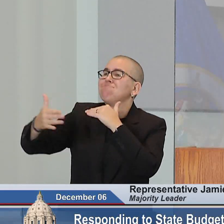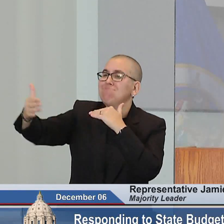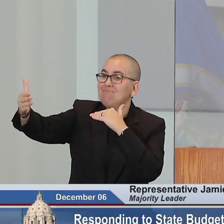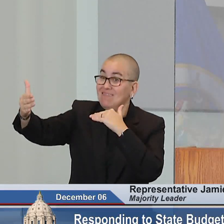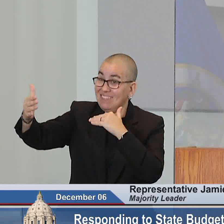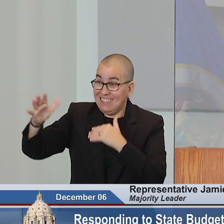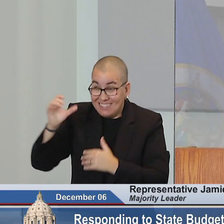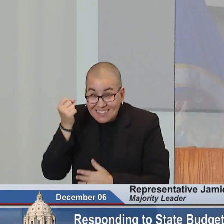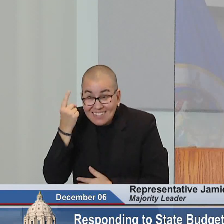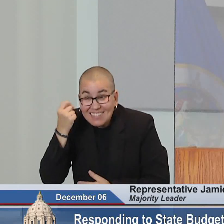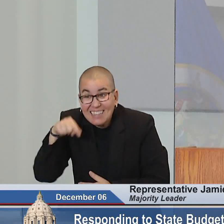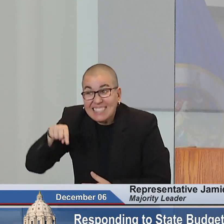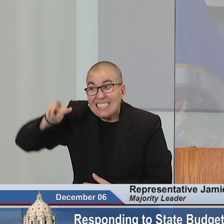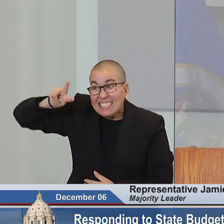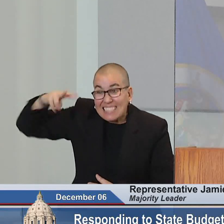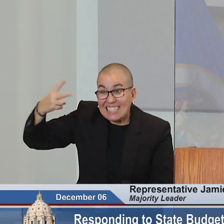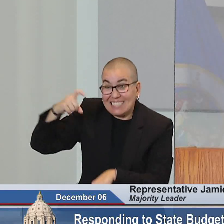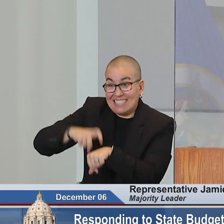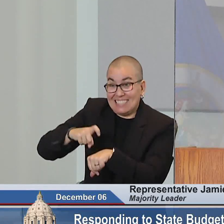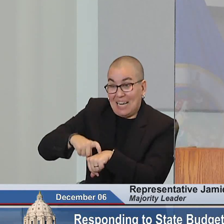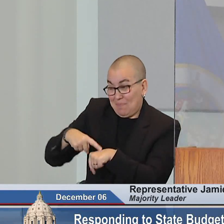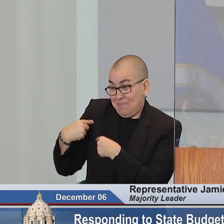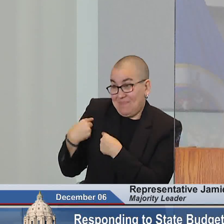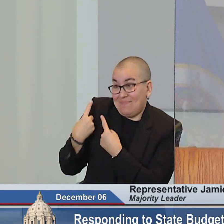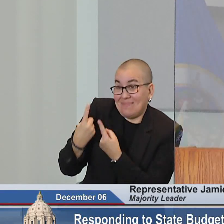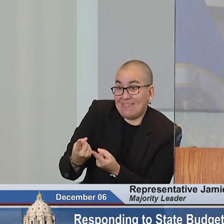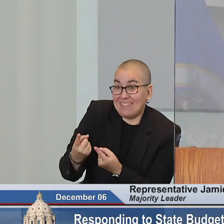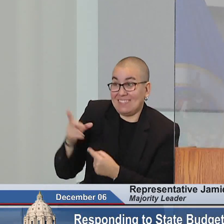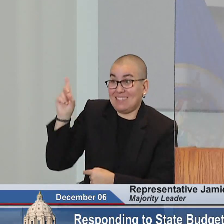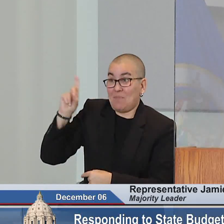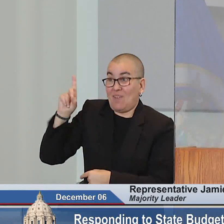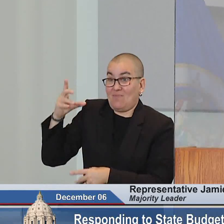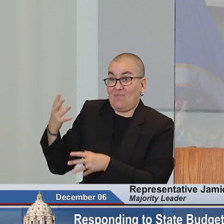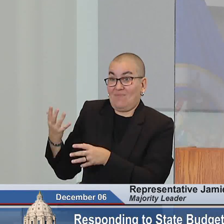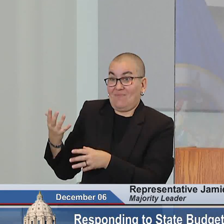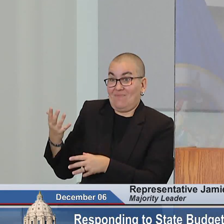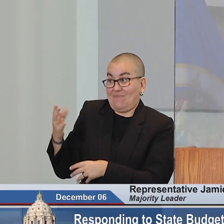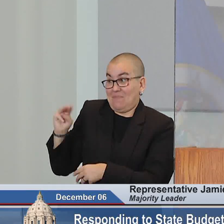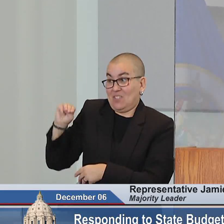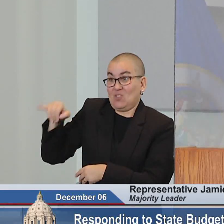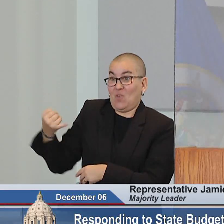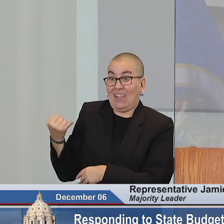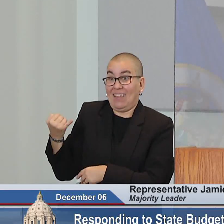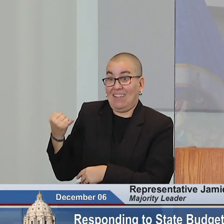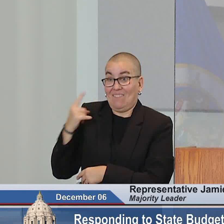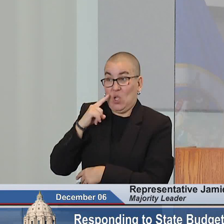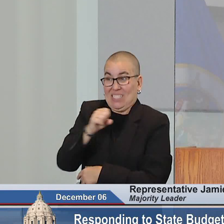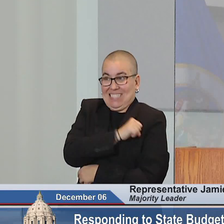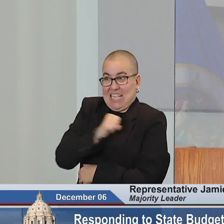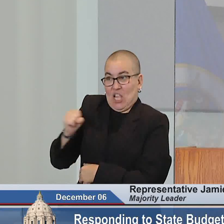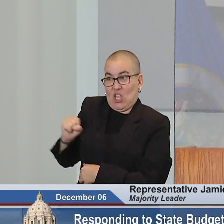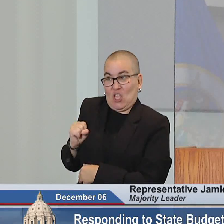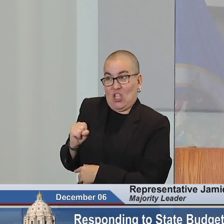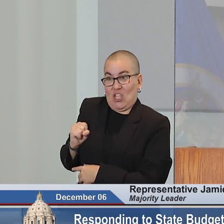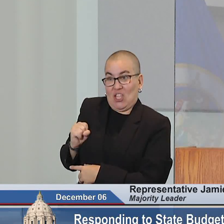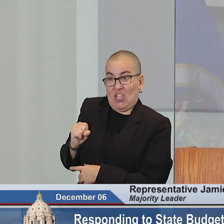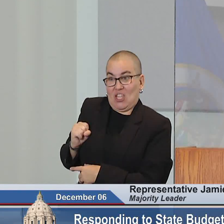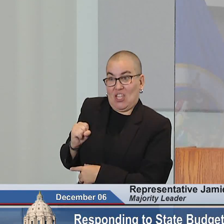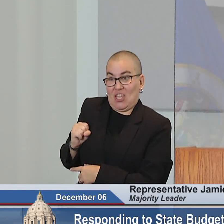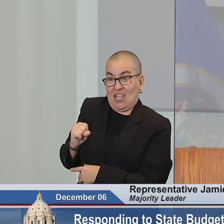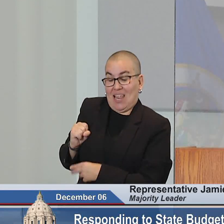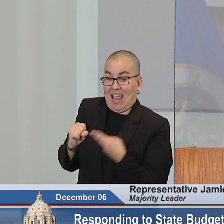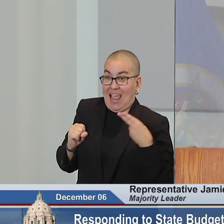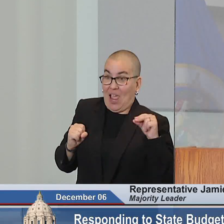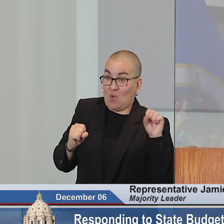So I don't think we should have any hubris that we're going to be in a perpetual trifecta. So I think we're going to be working hard